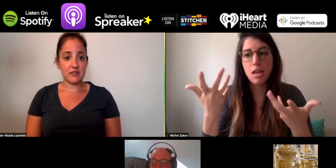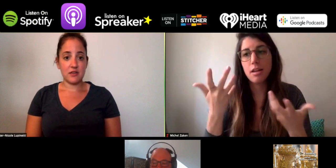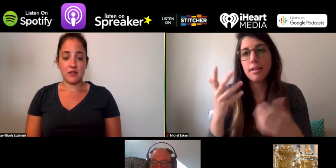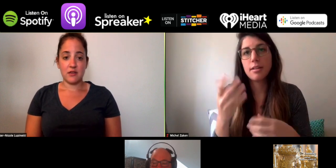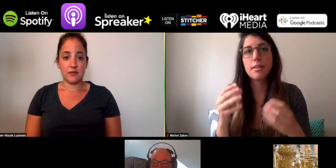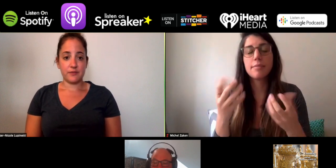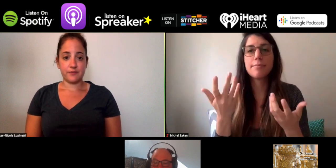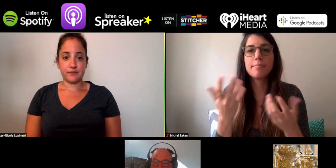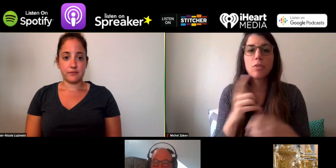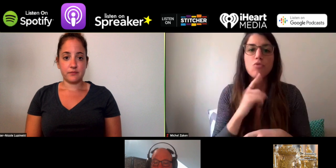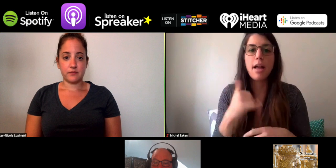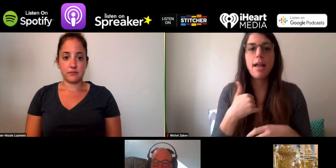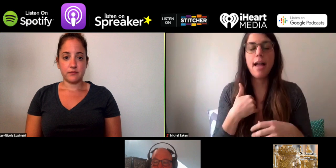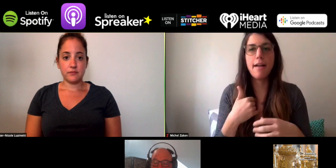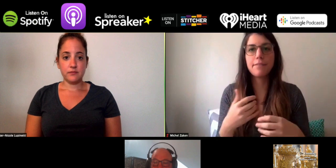experiences.